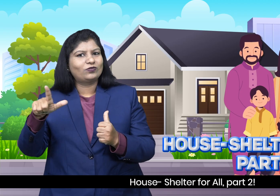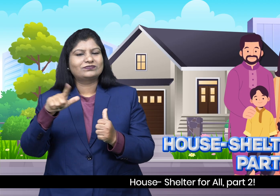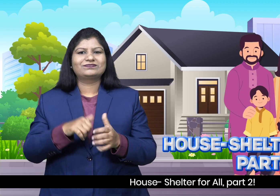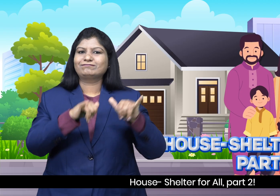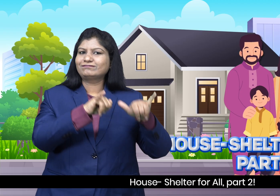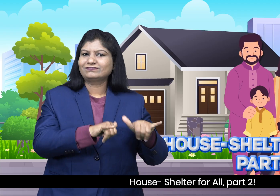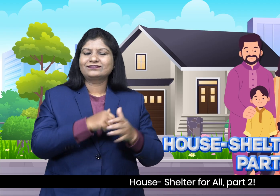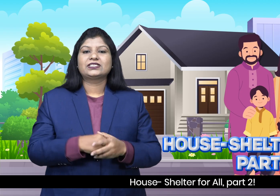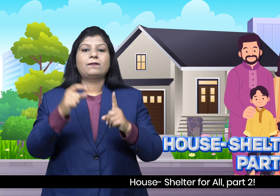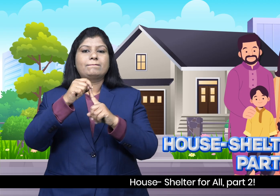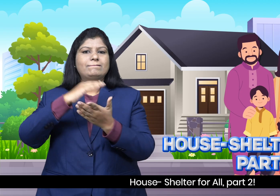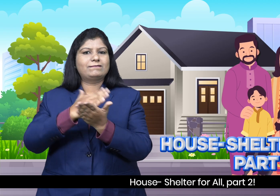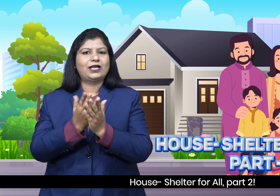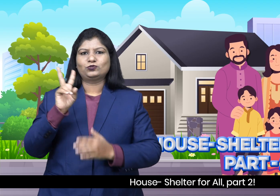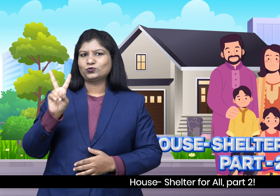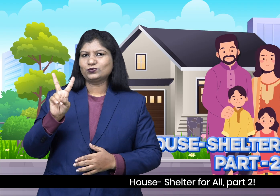2.